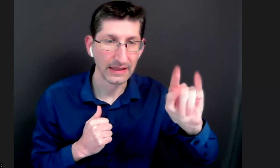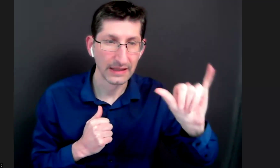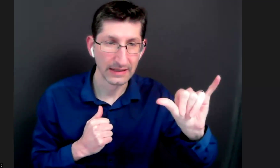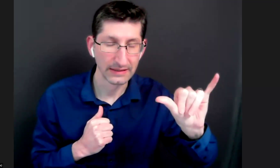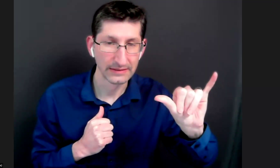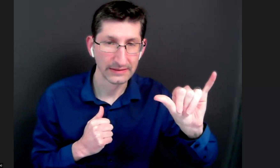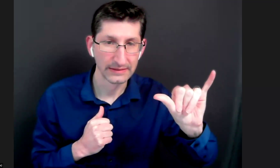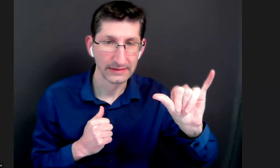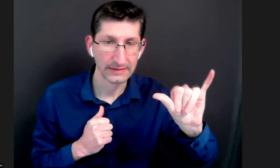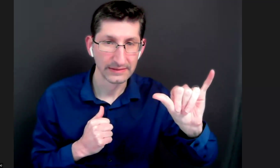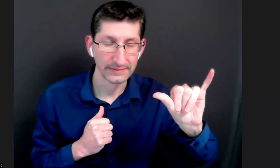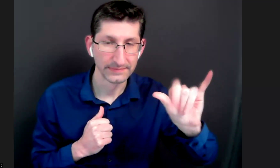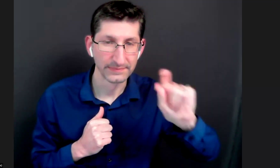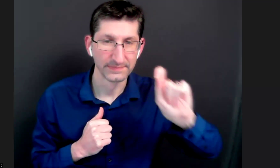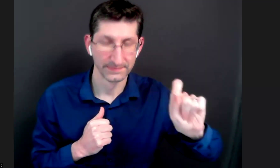MASSABILITY